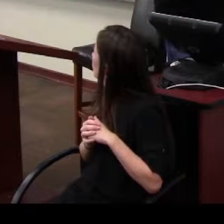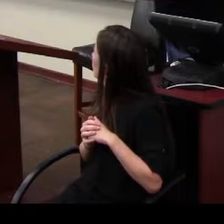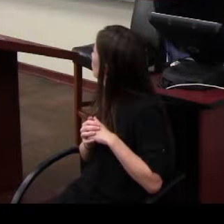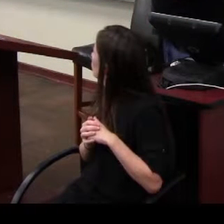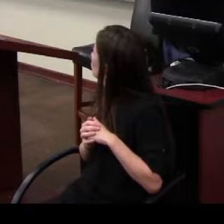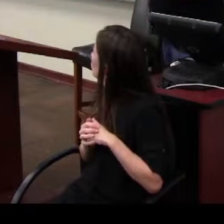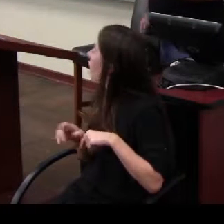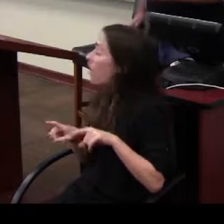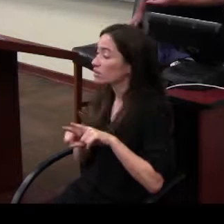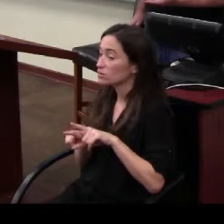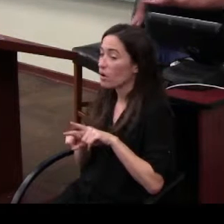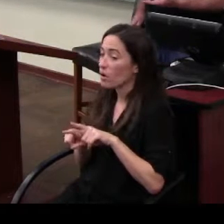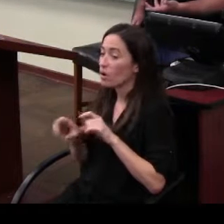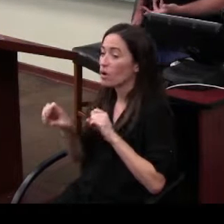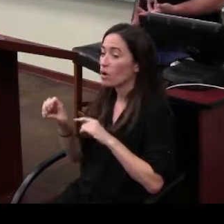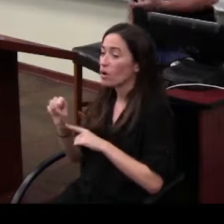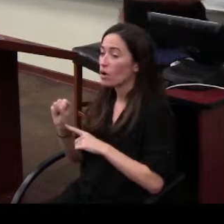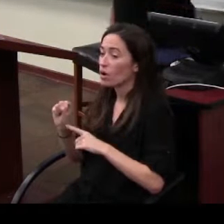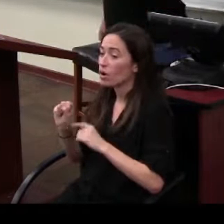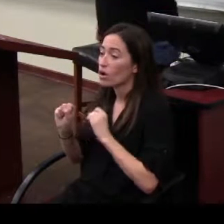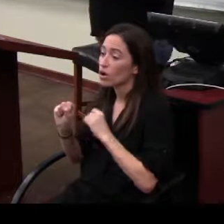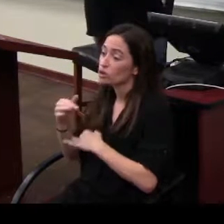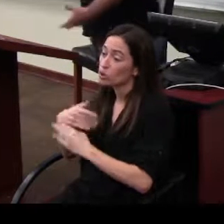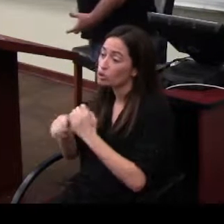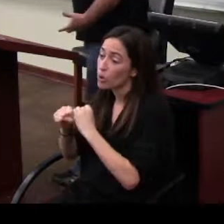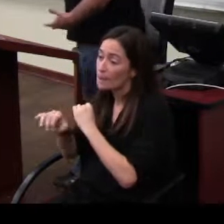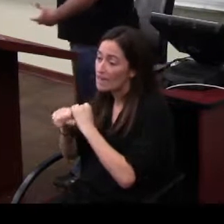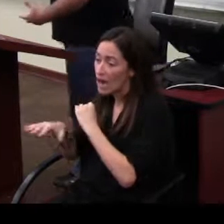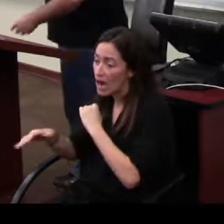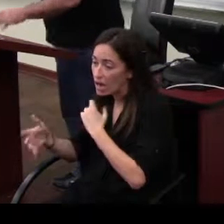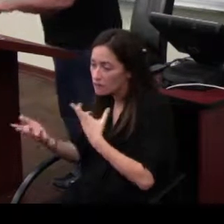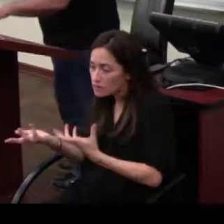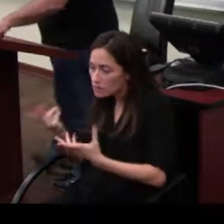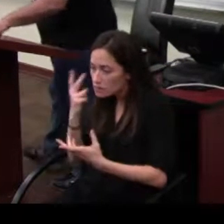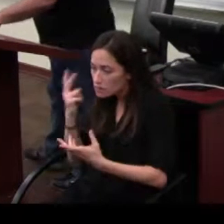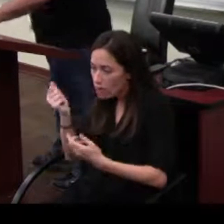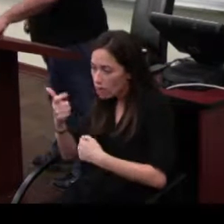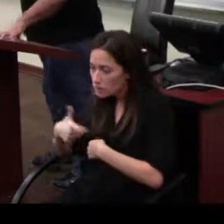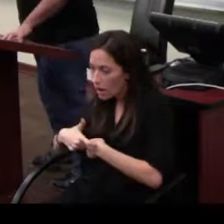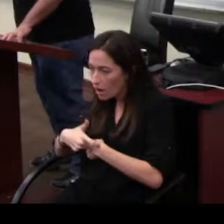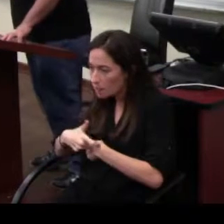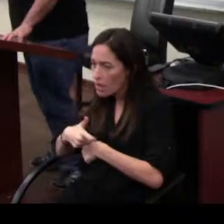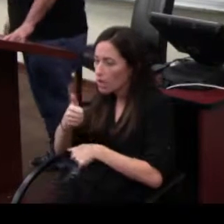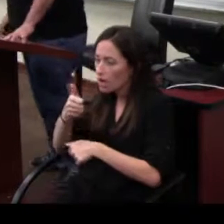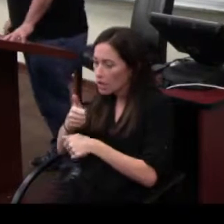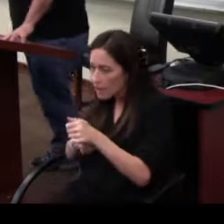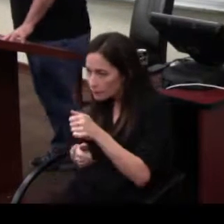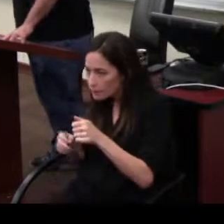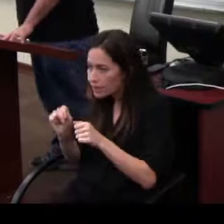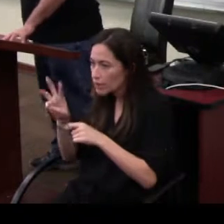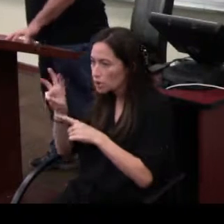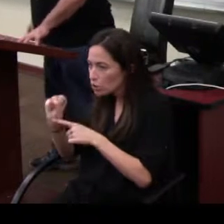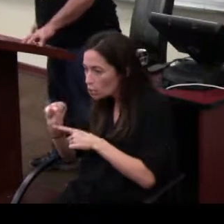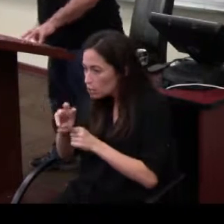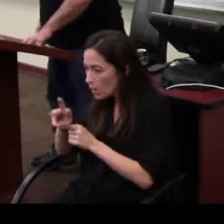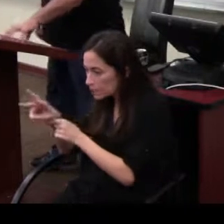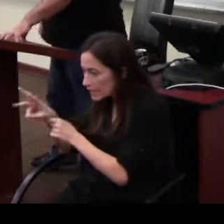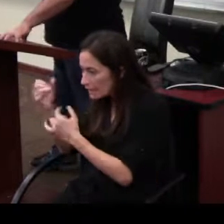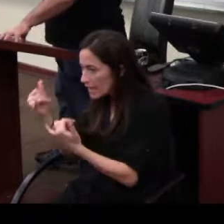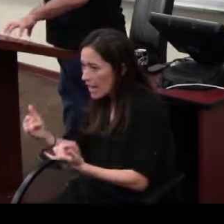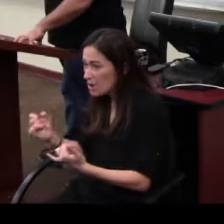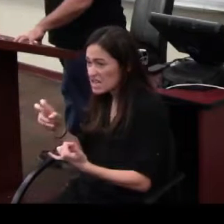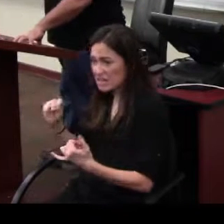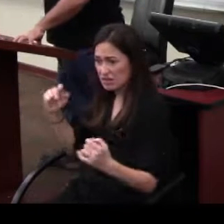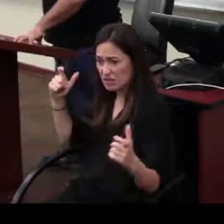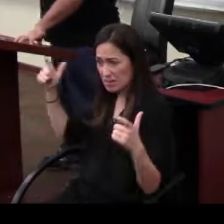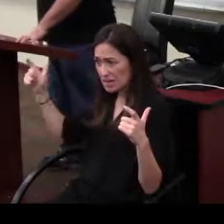also the social media side of things here, all right? We see it all the time, and I mean just about every news site we ever go to now, even